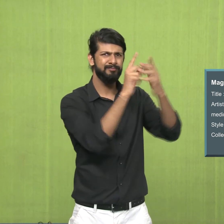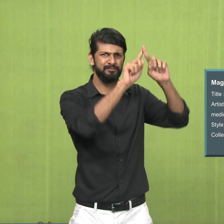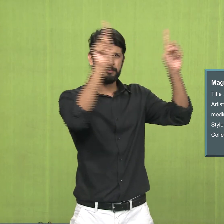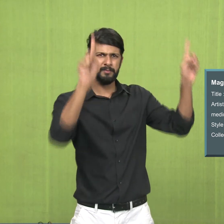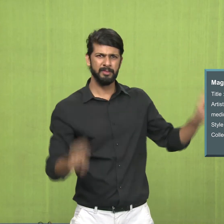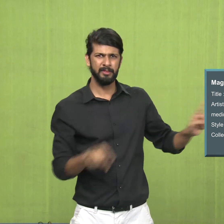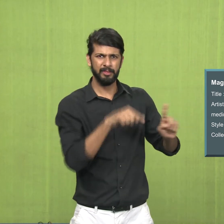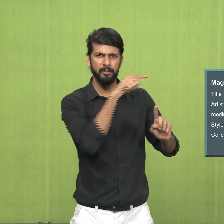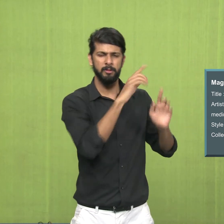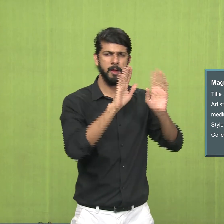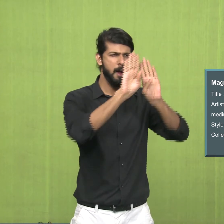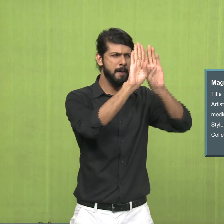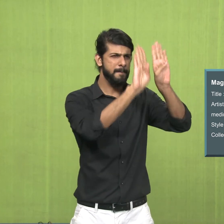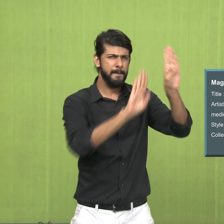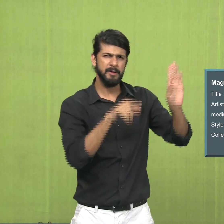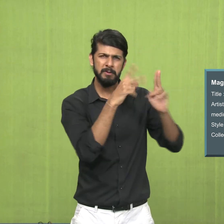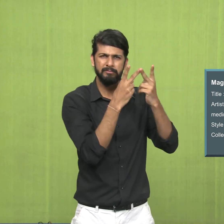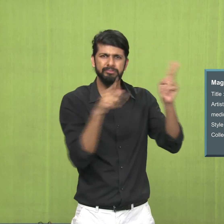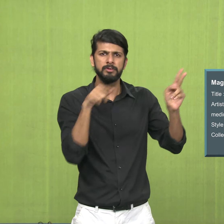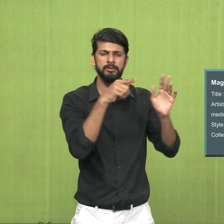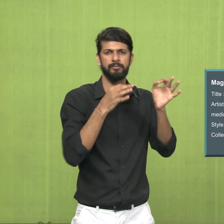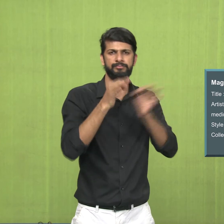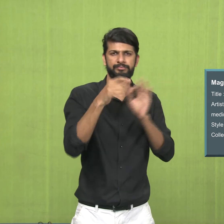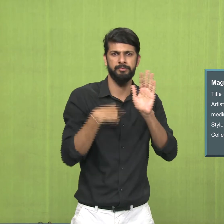The description of the magician.